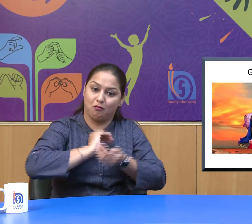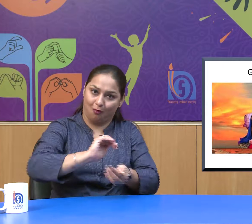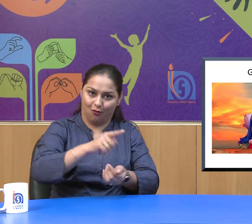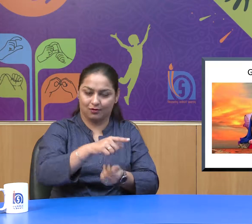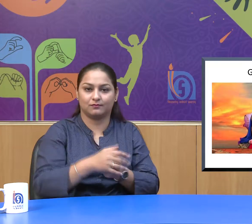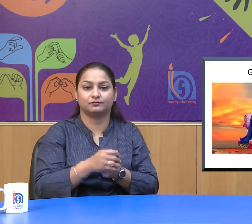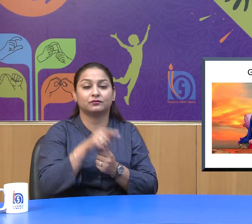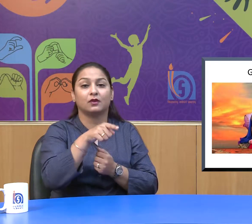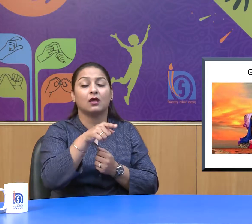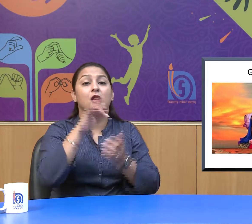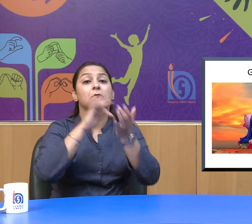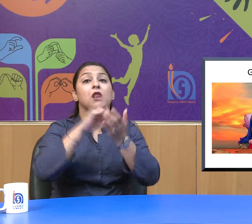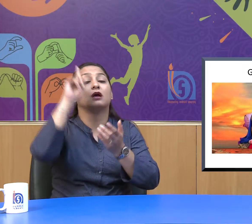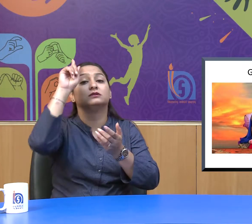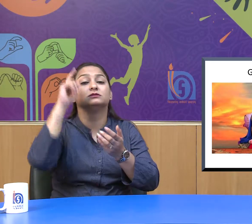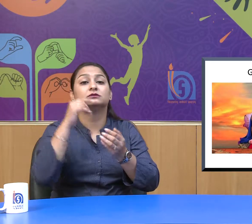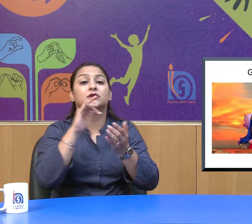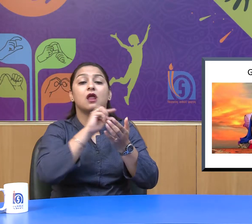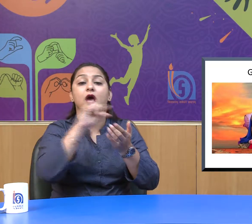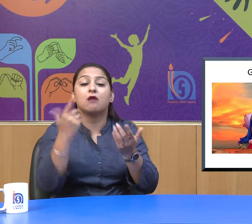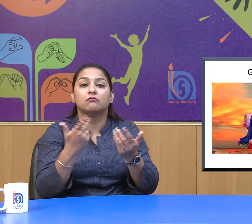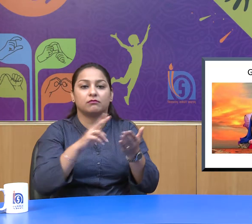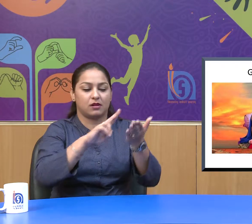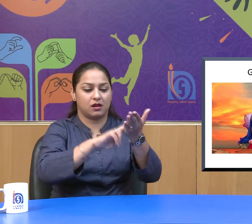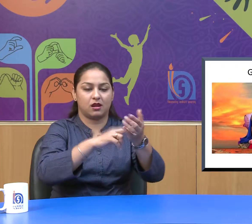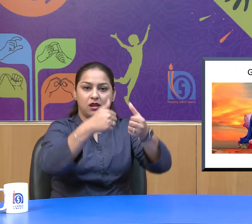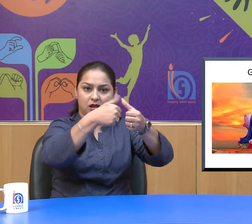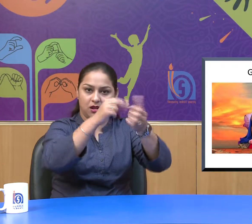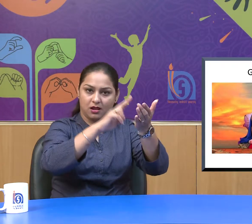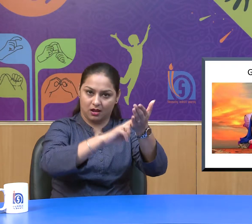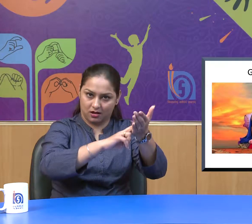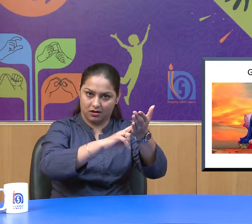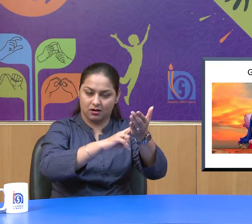which is now called in Nankana,